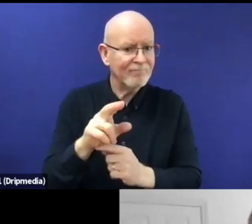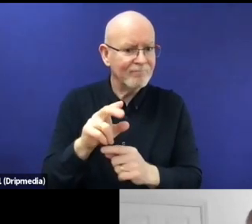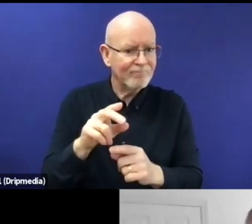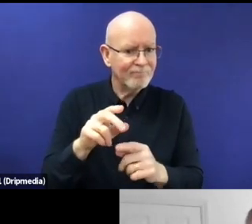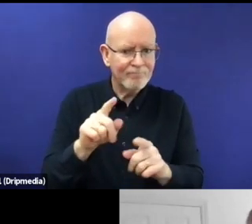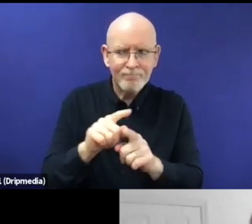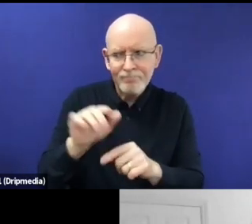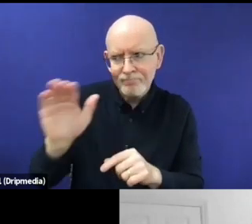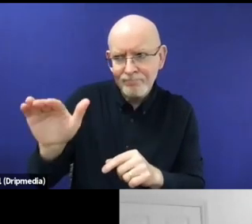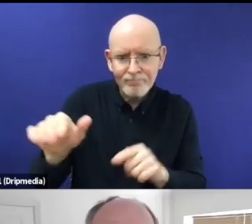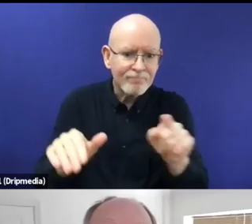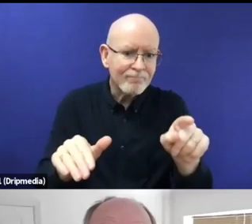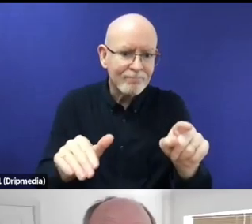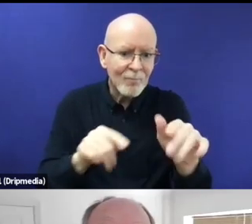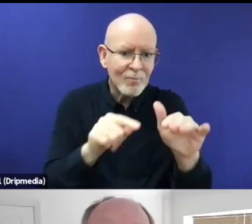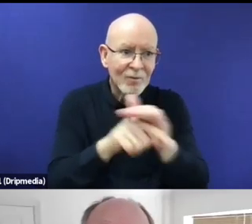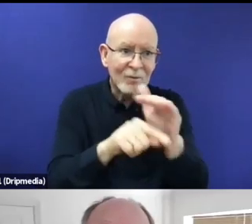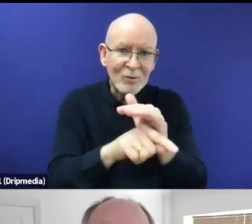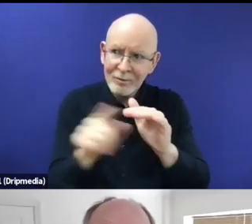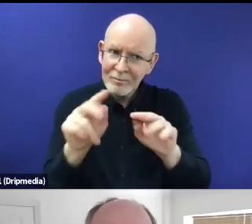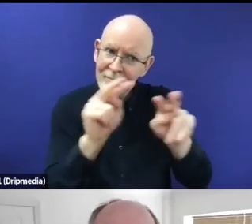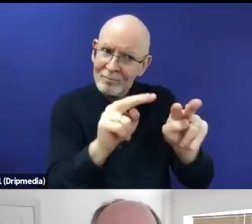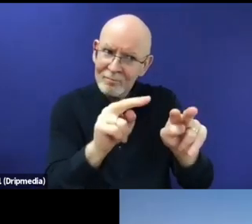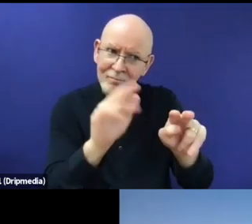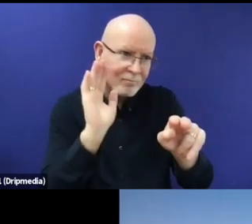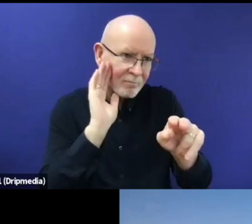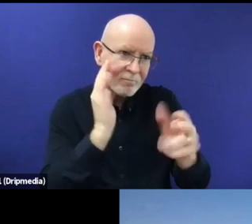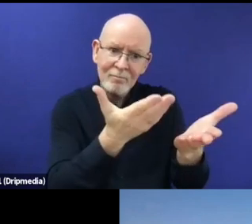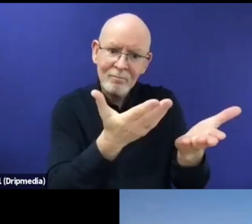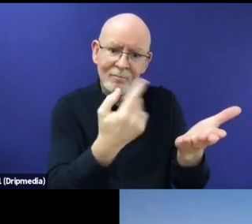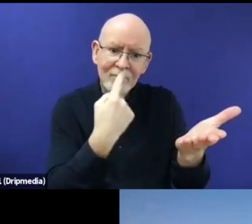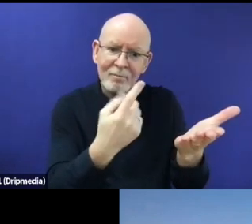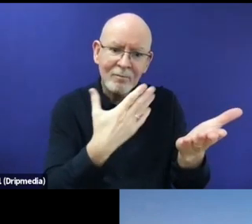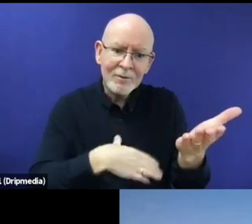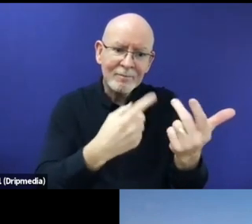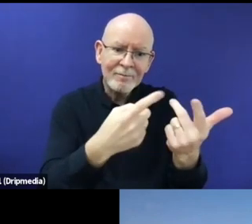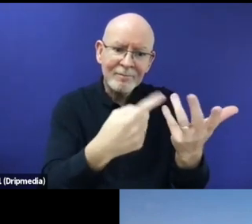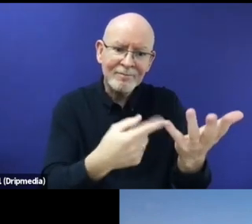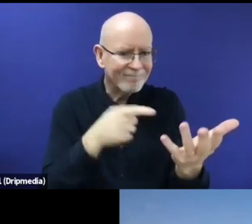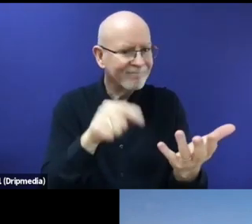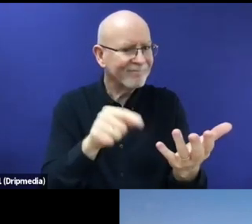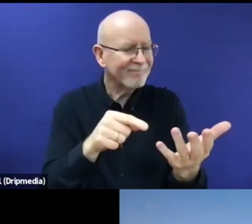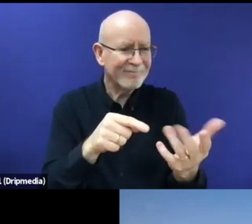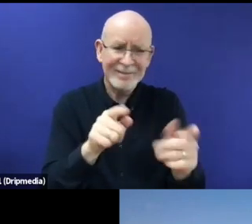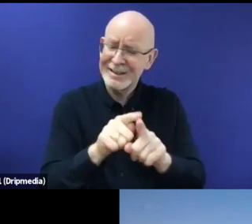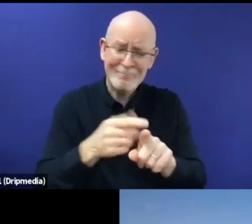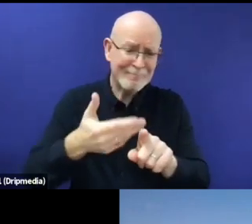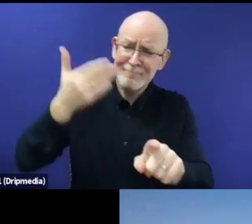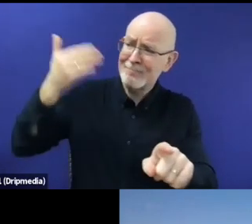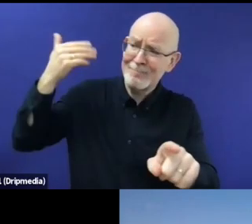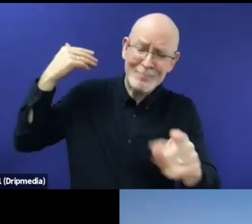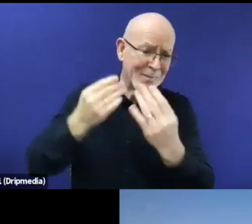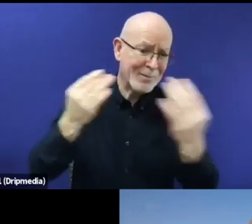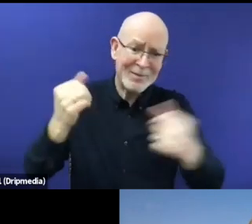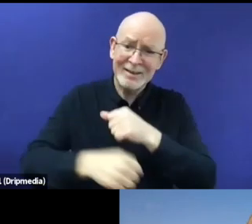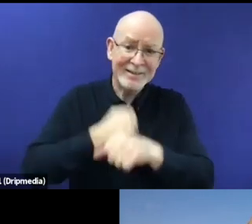Ahmed, I'll come to you now for your second question. You are also, as well as one of my colleagues at Essex, the Special Rapporteur